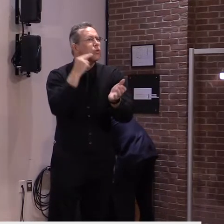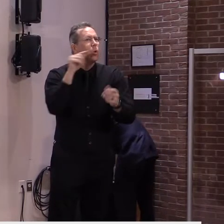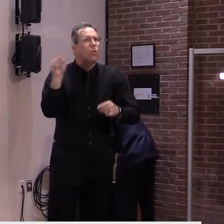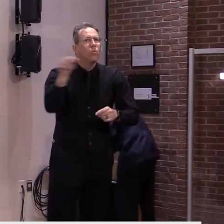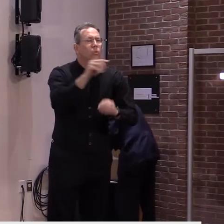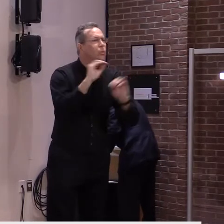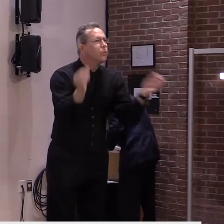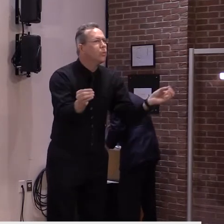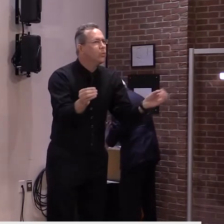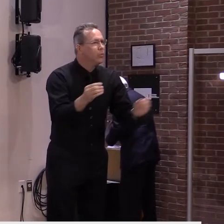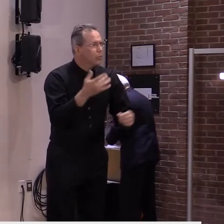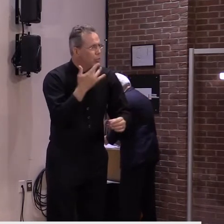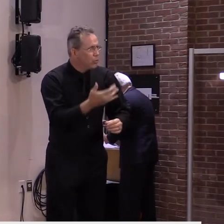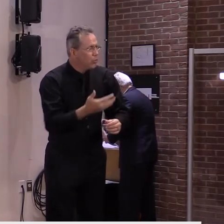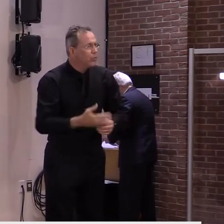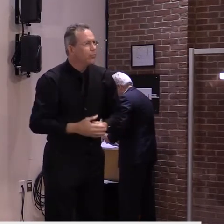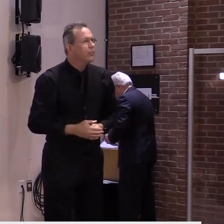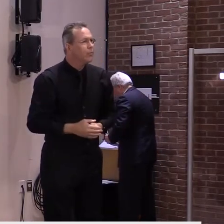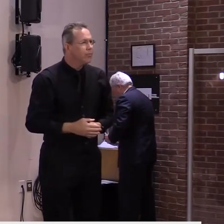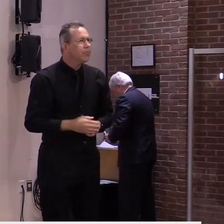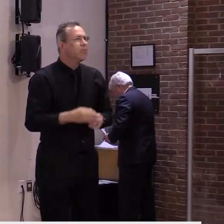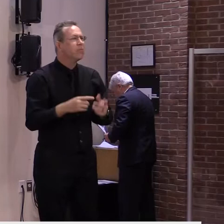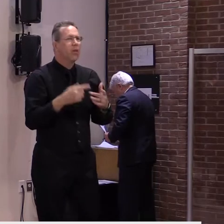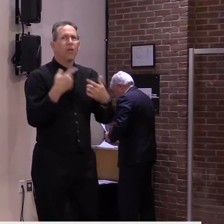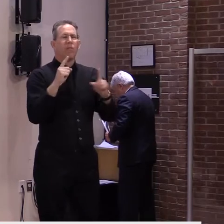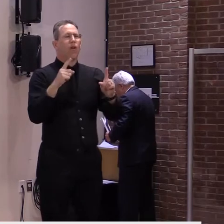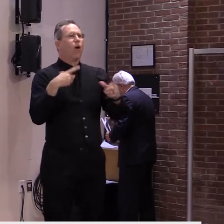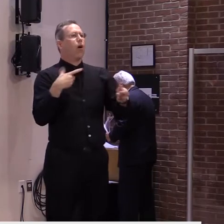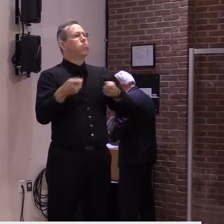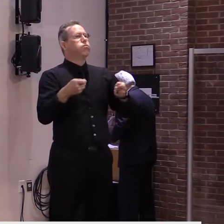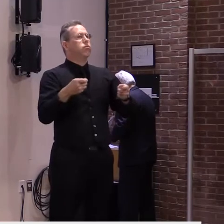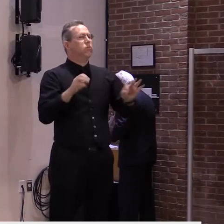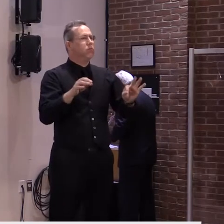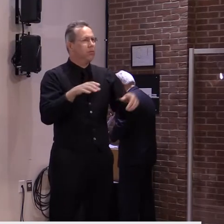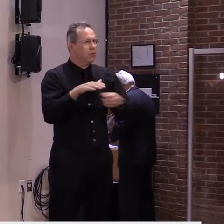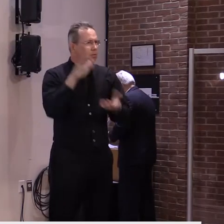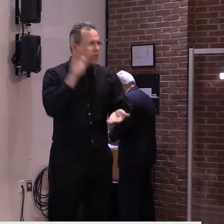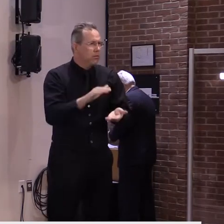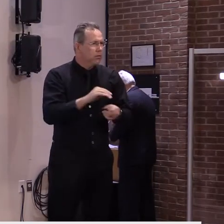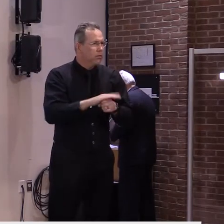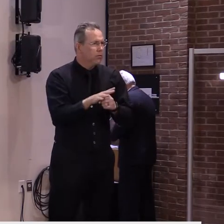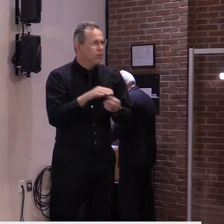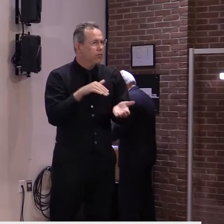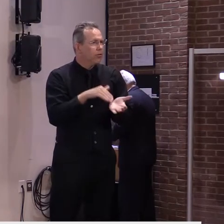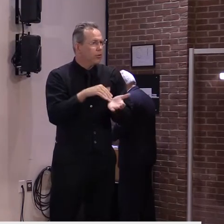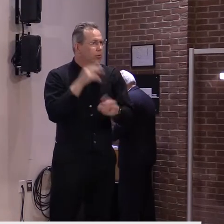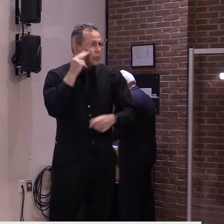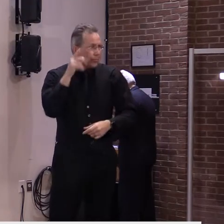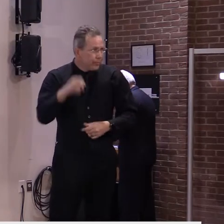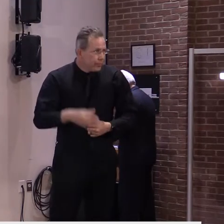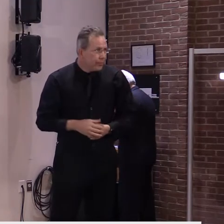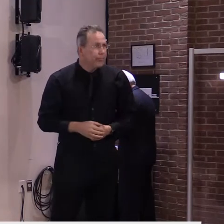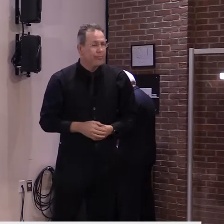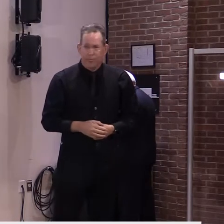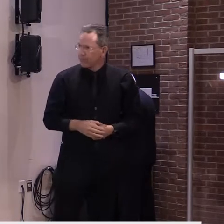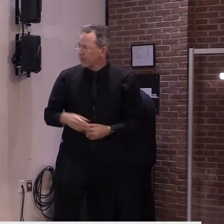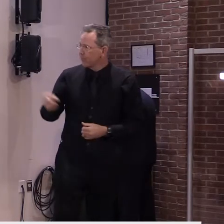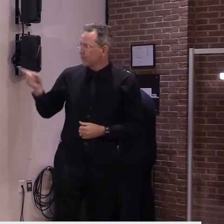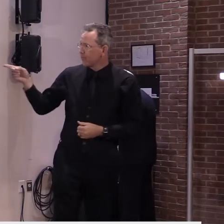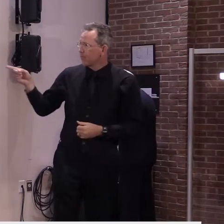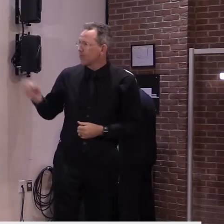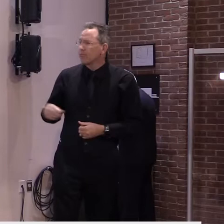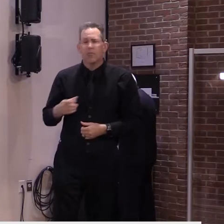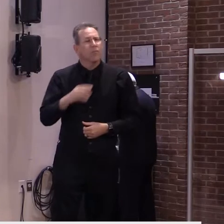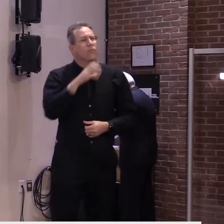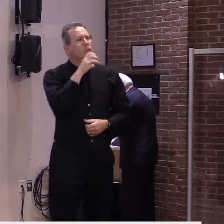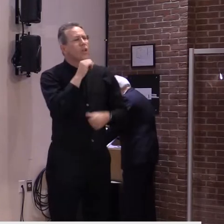active long-term care facility outbreaks last November. Taking a closer look at case demographic data,